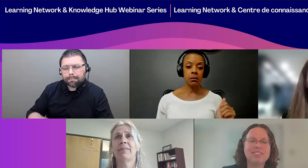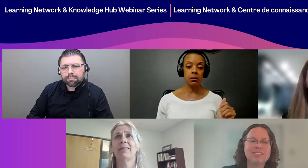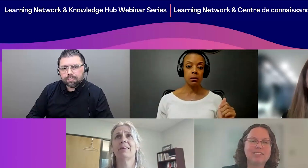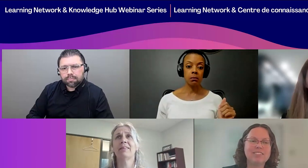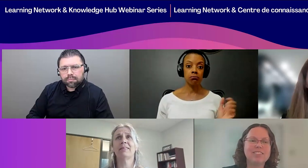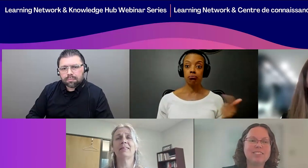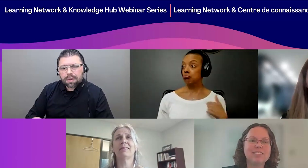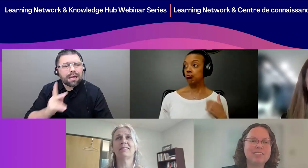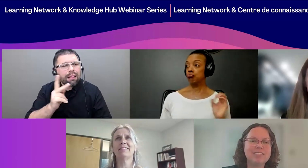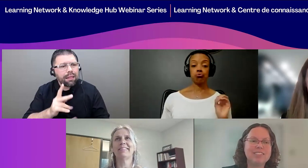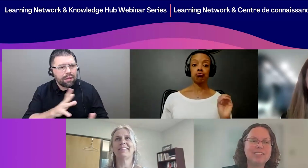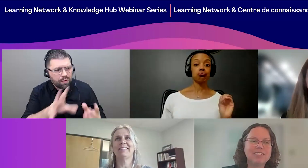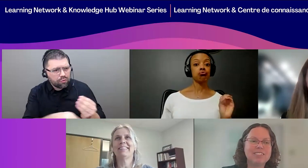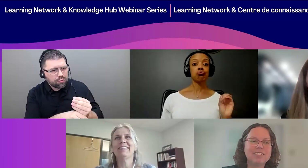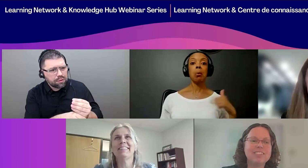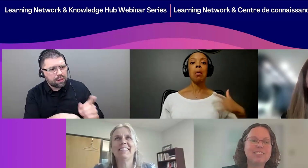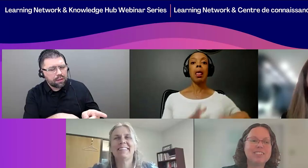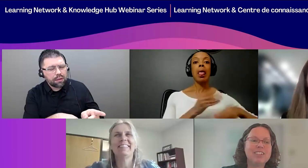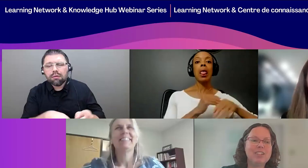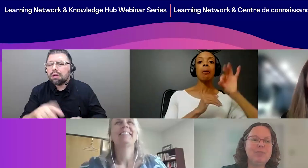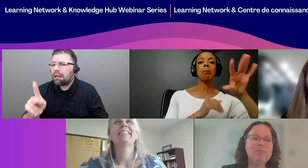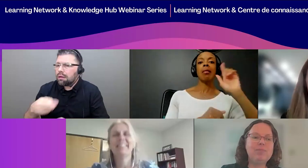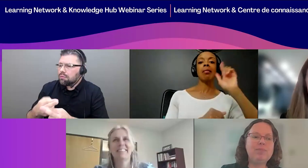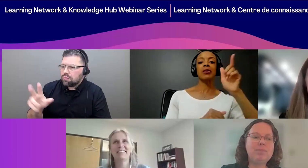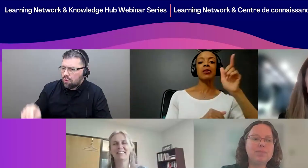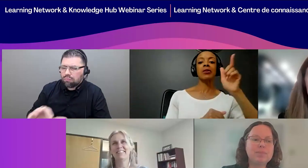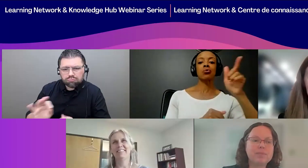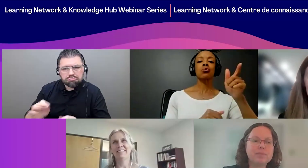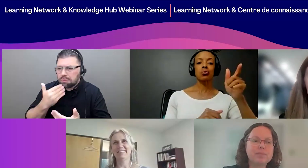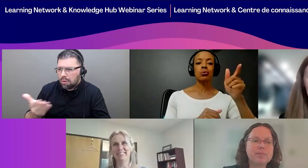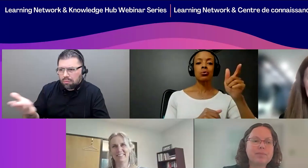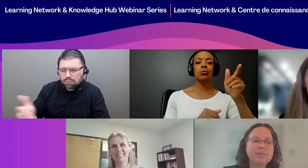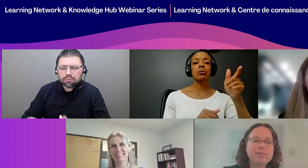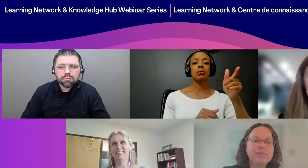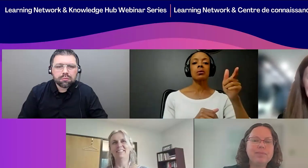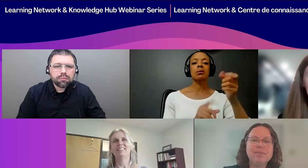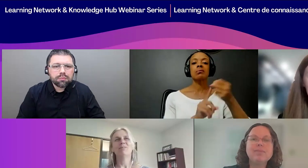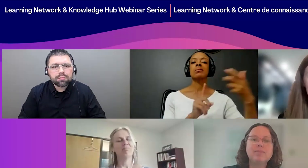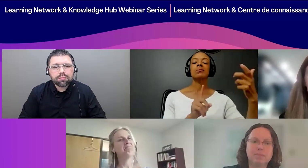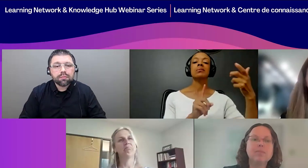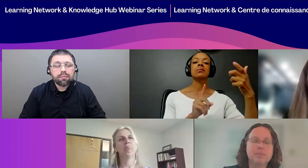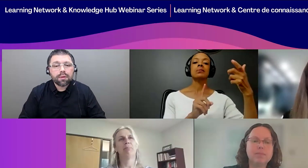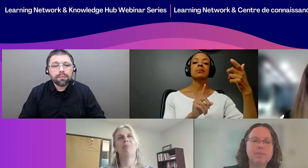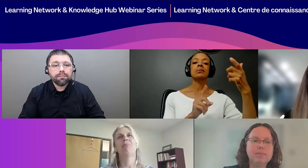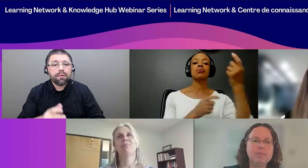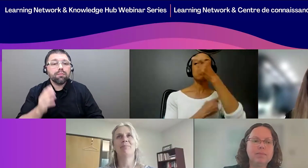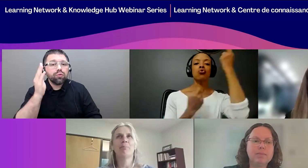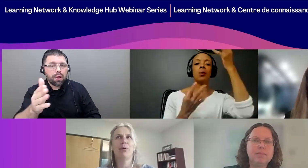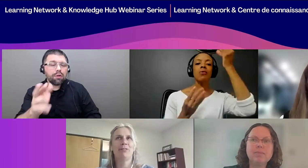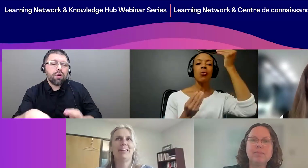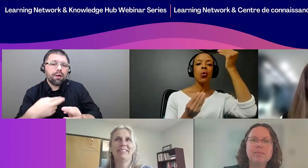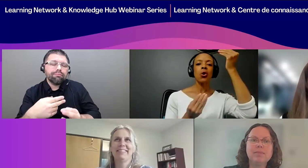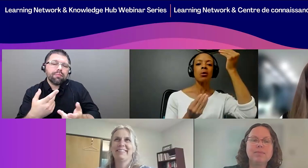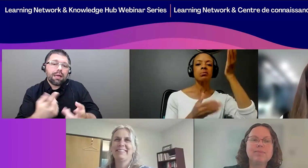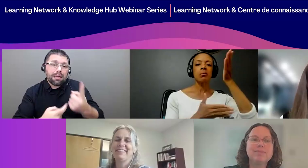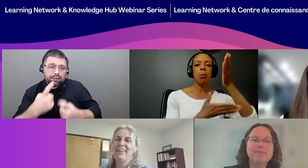No, that's all right. I can chime in a little later on more about sort of the trauma-informed piece and that sort of thing. So